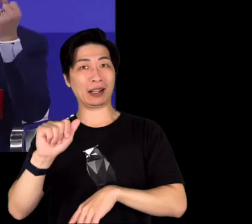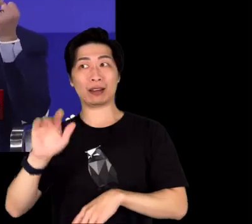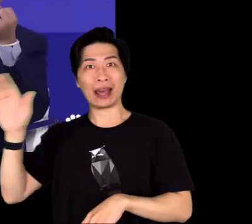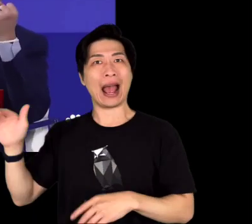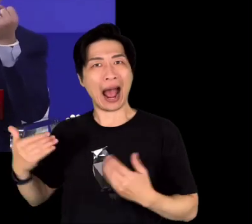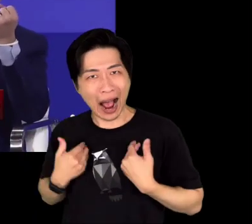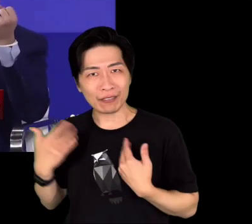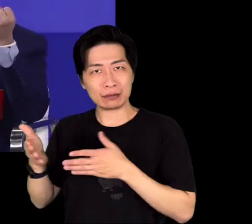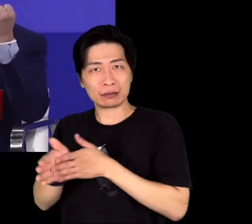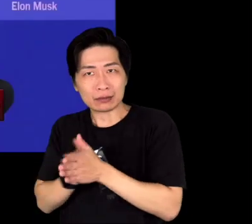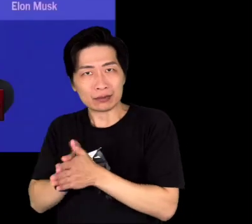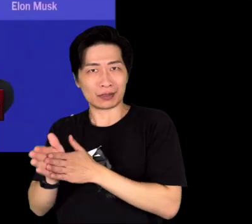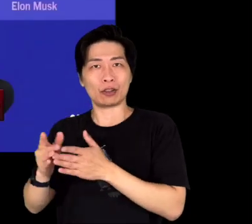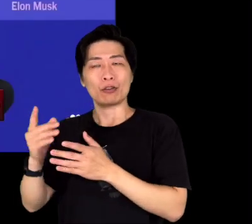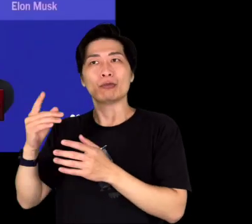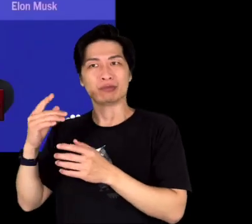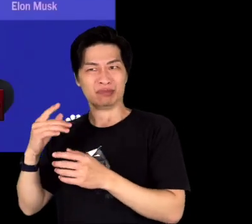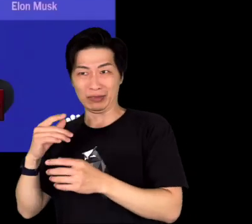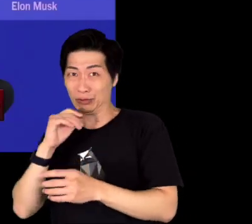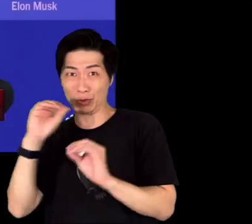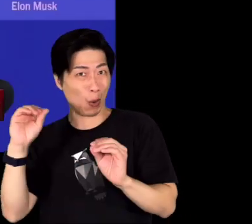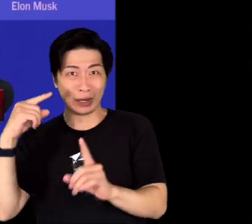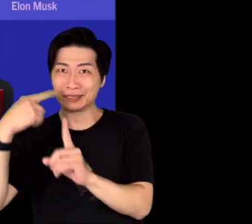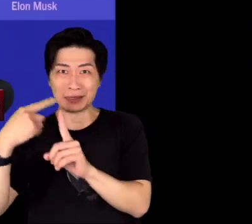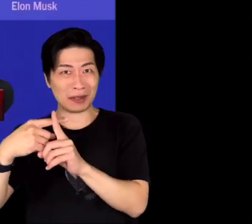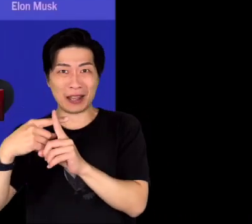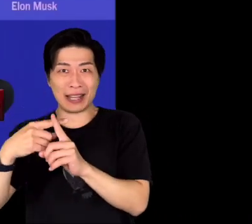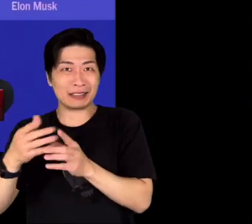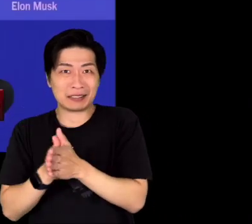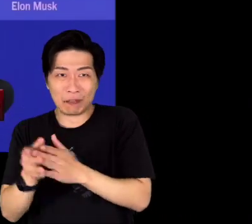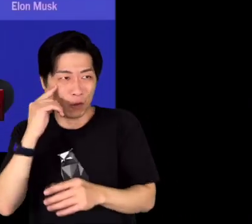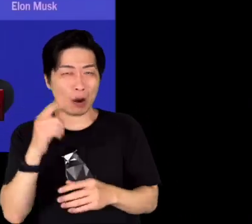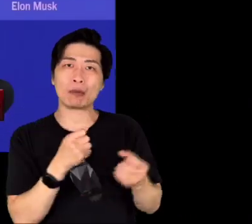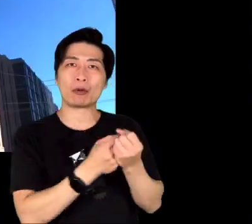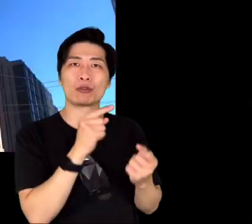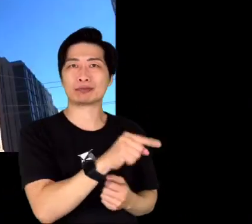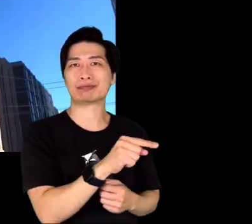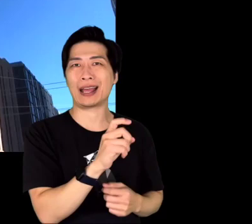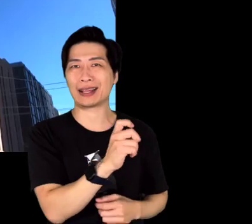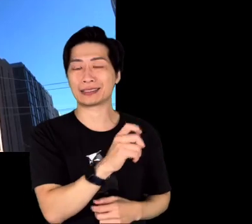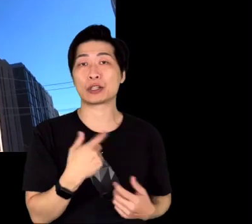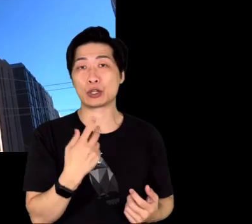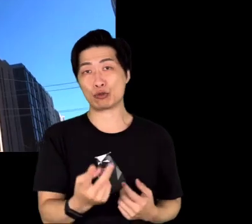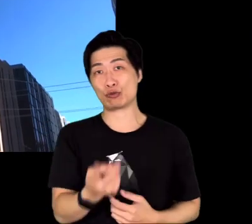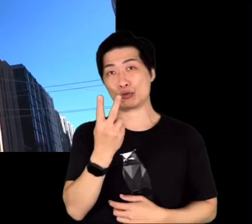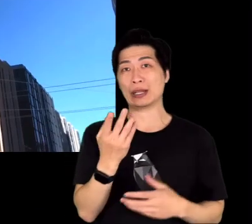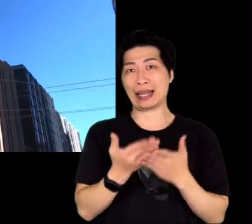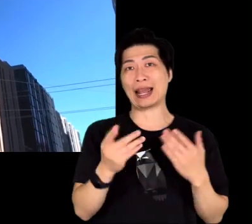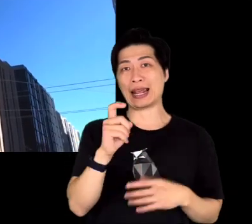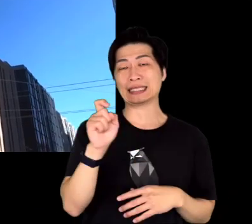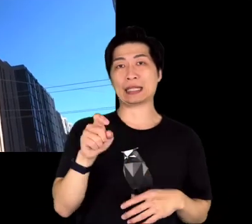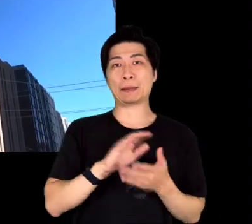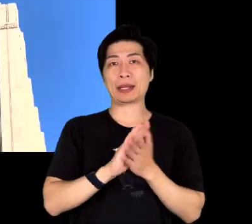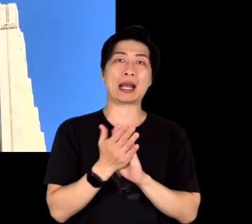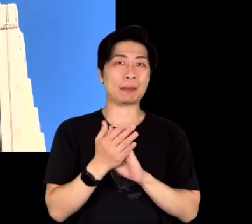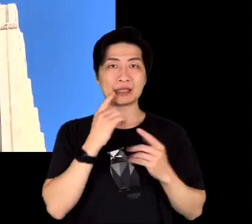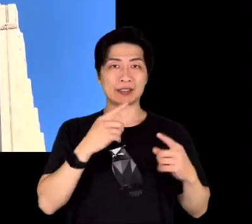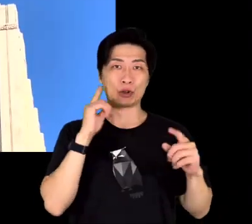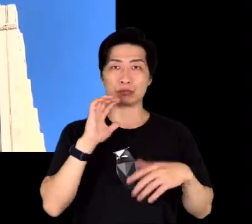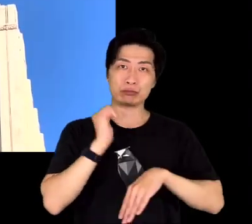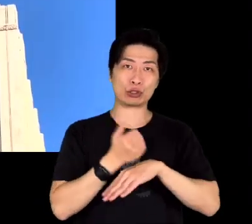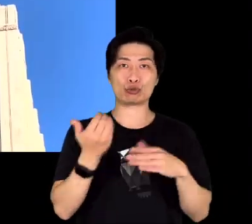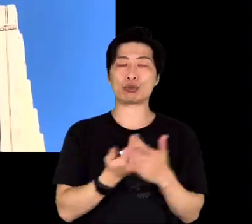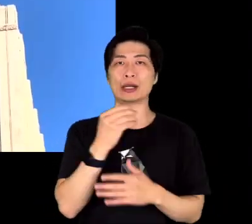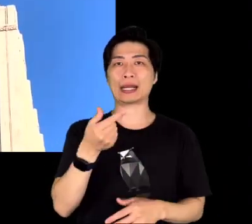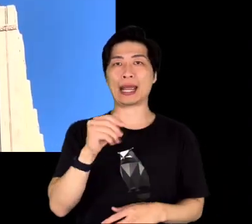legacy media to run positive stories related to X. Now, there are two variables that need to be solved for X to be successful in